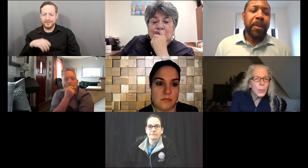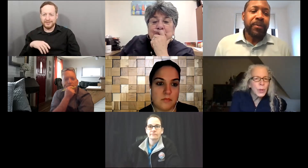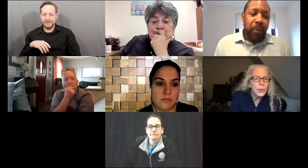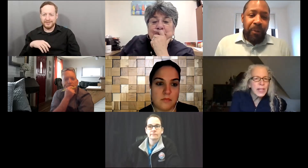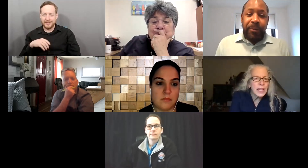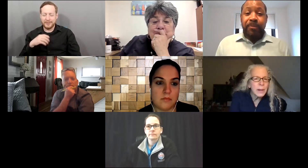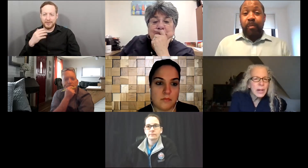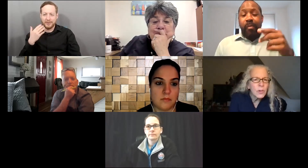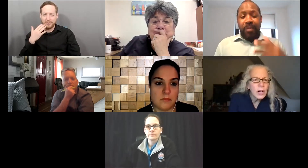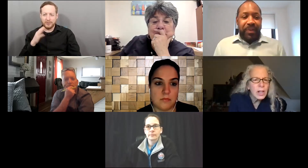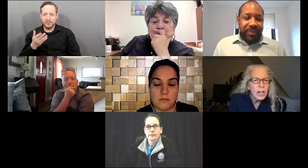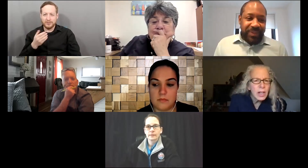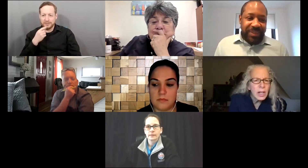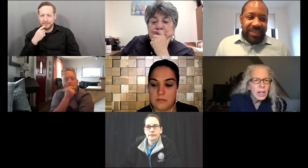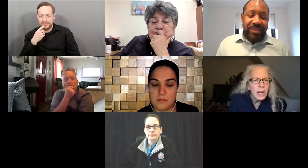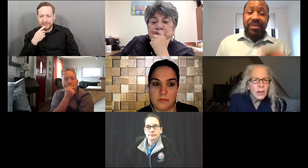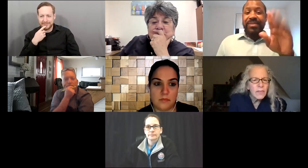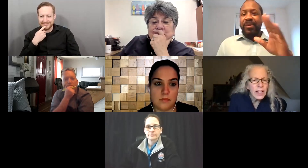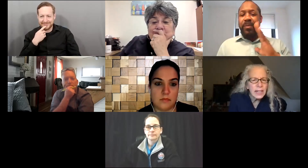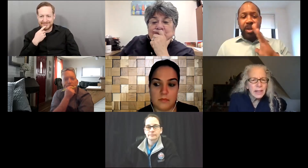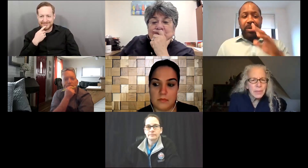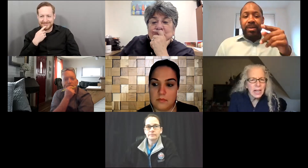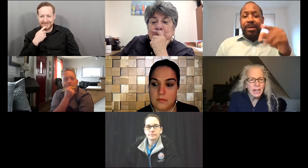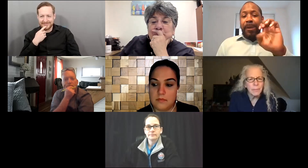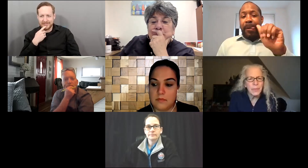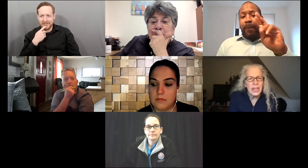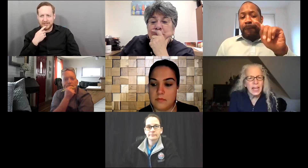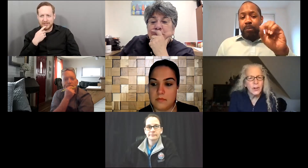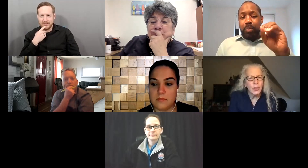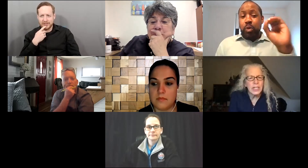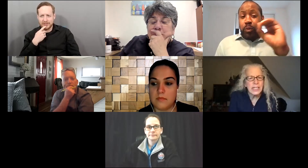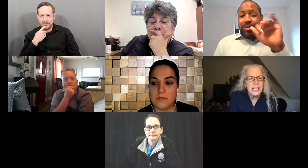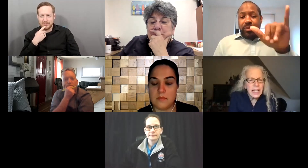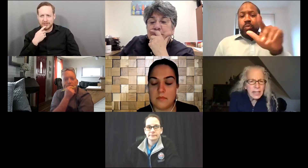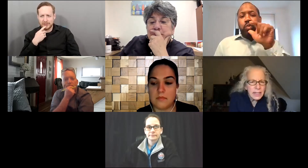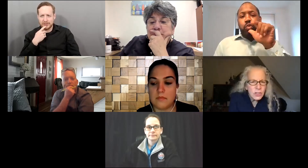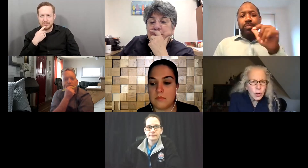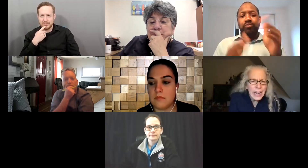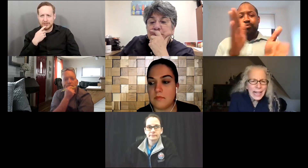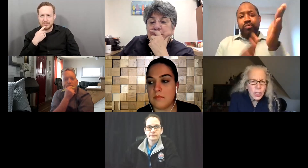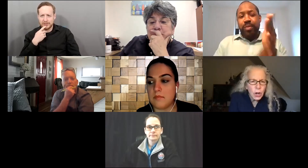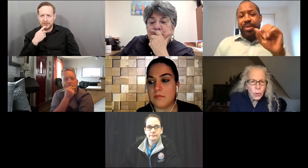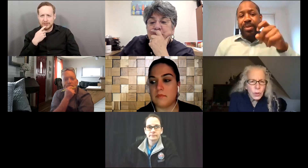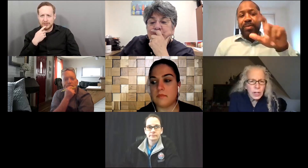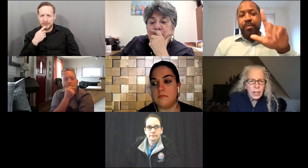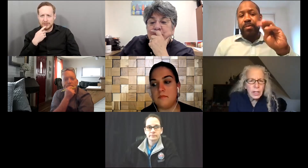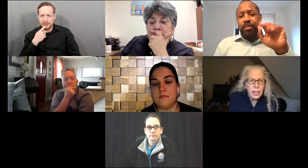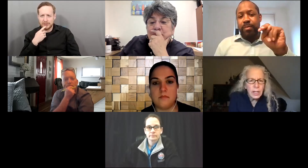what we were thinking about inviting them to come. And Ernest is saying there's